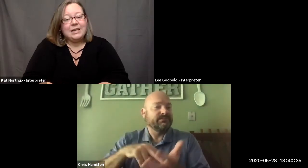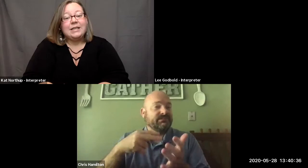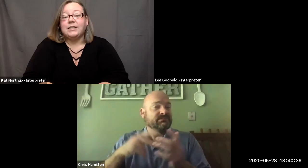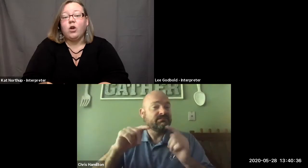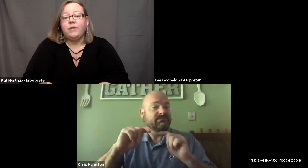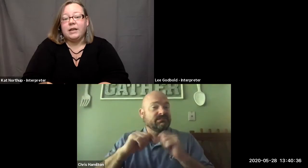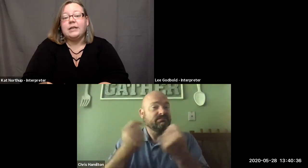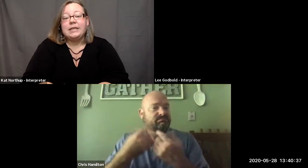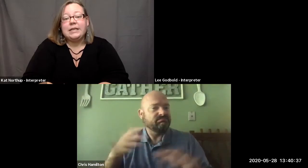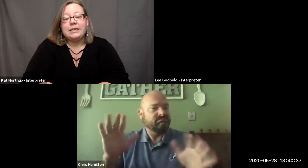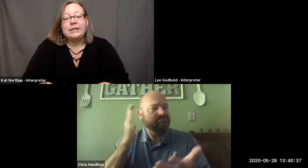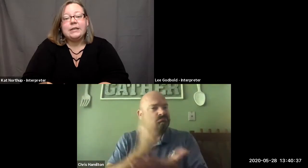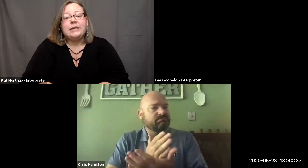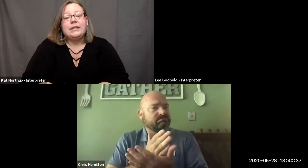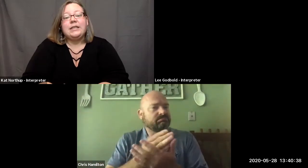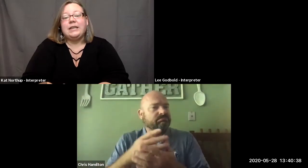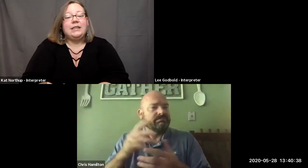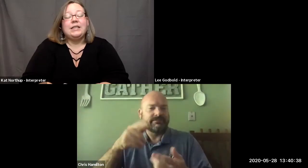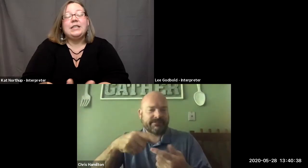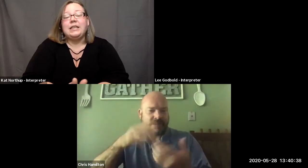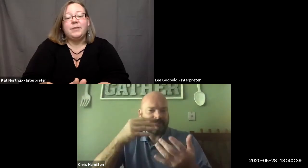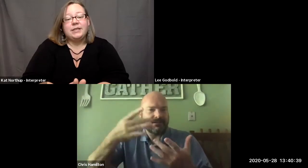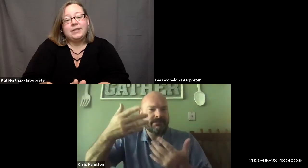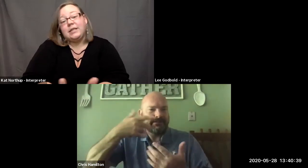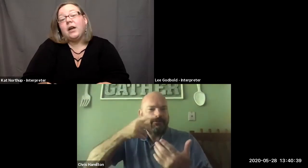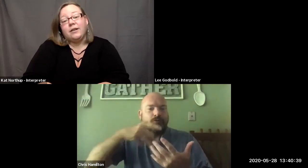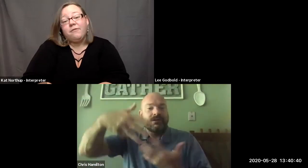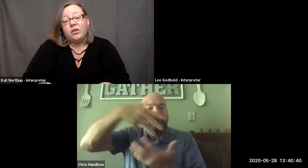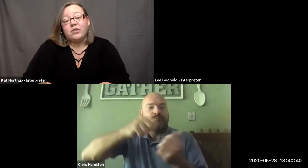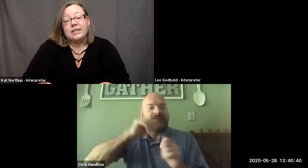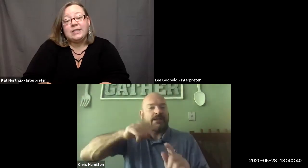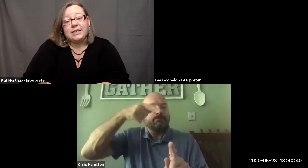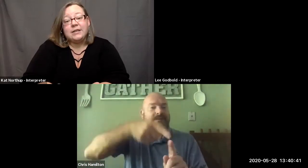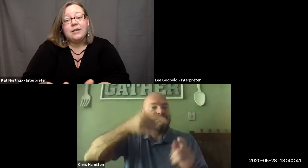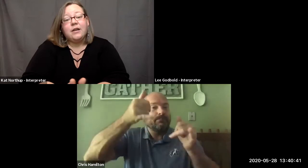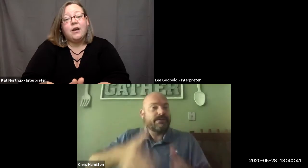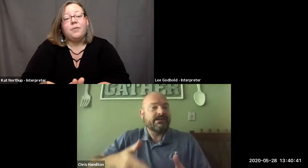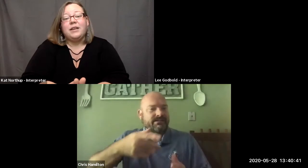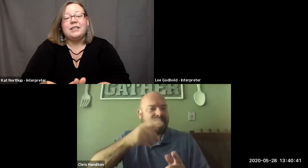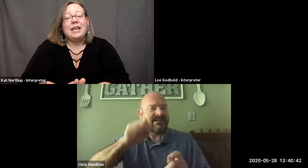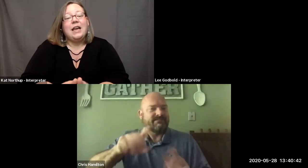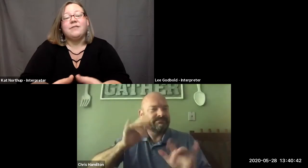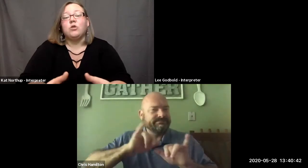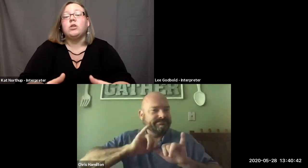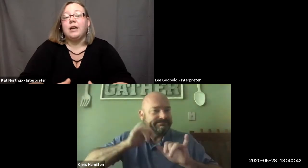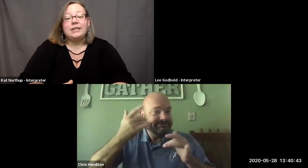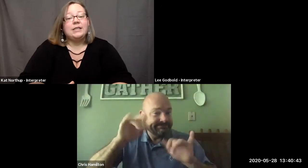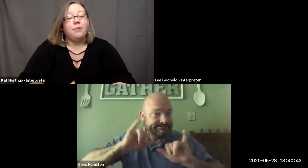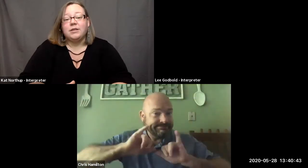gets COVID-19, then the team is done for their season because they have socialized amongst